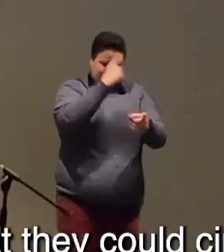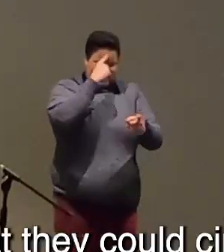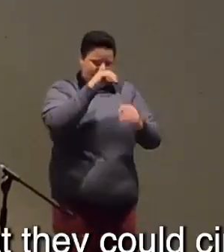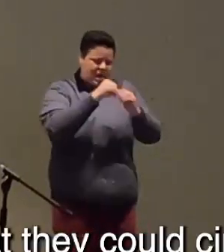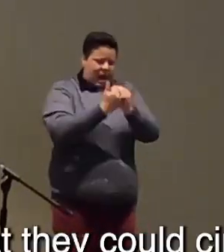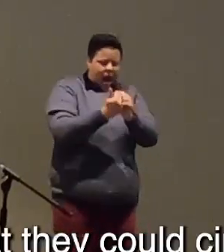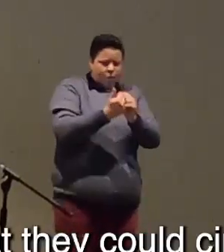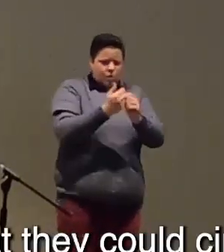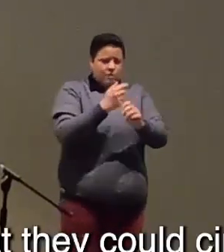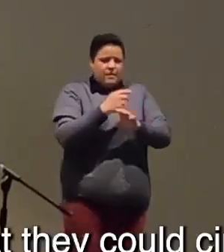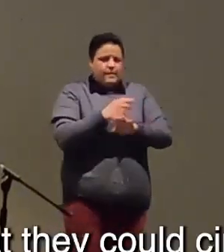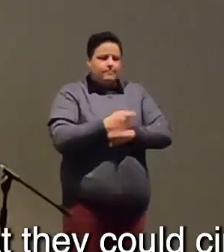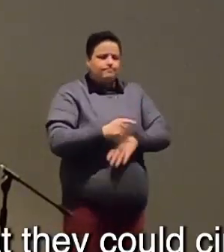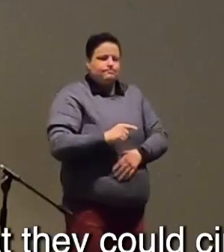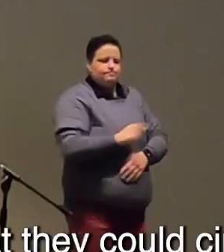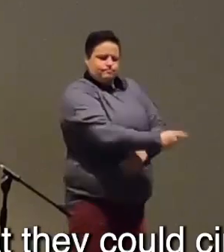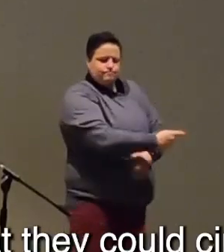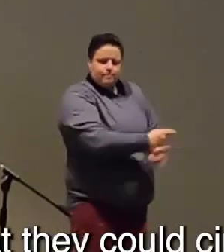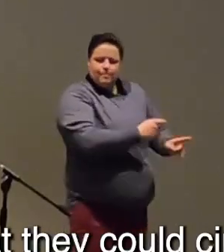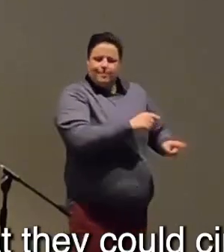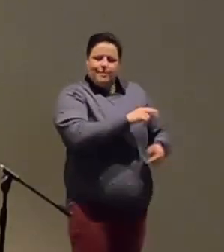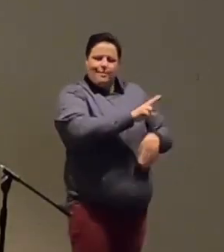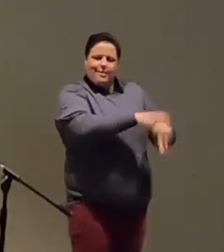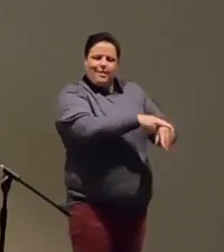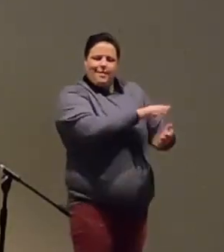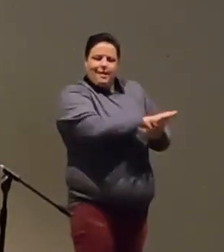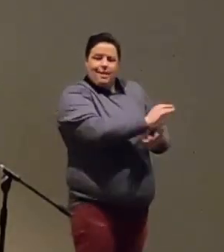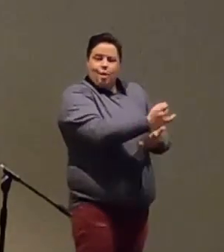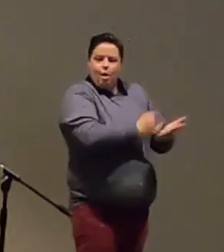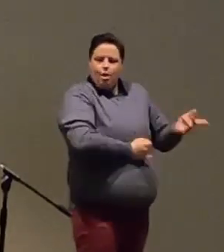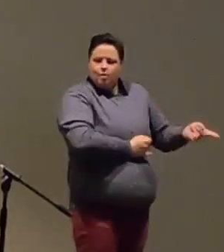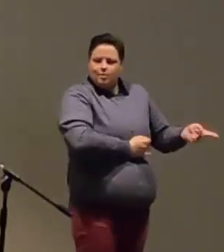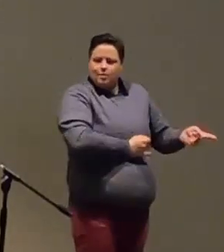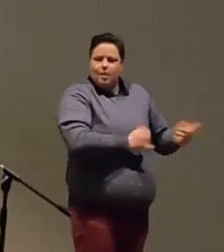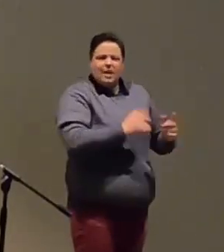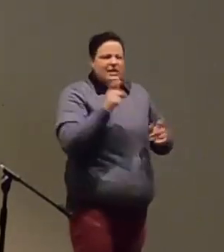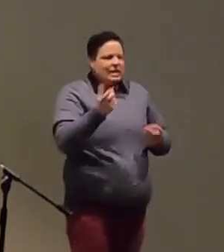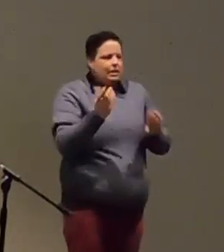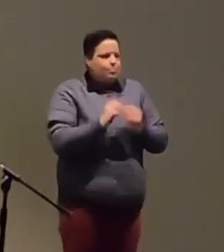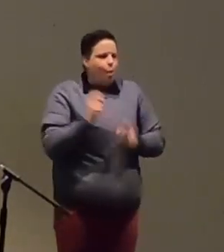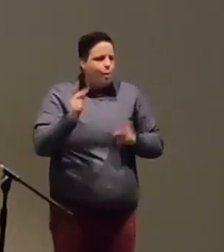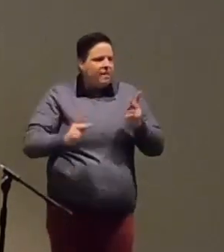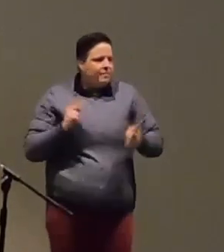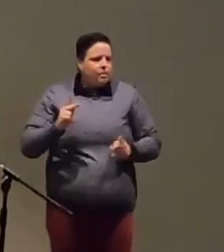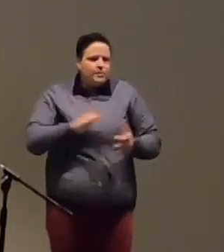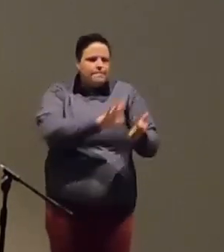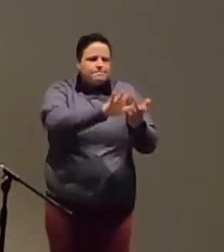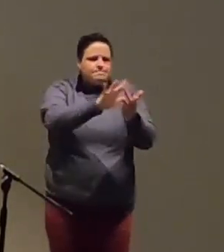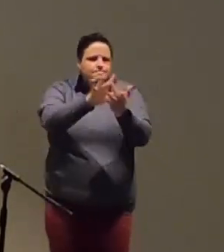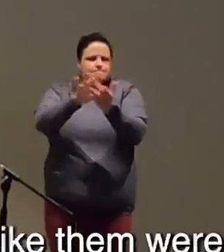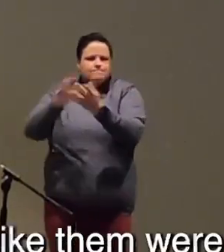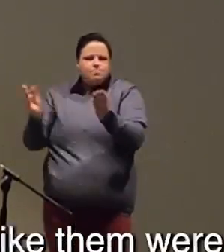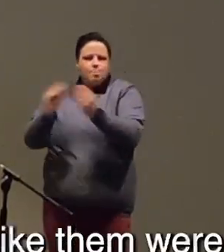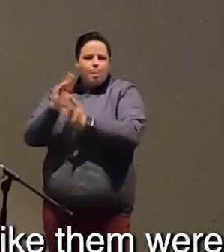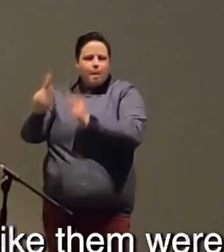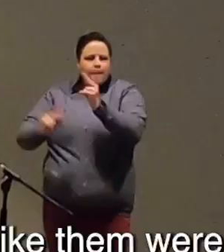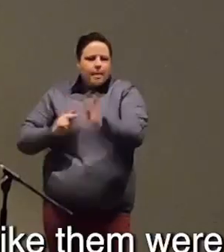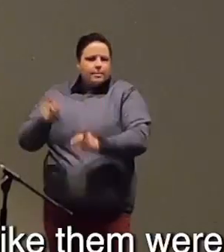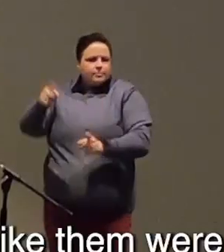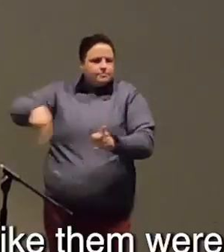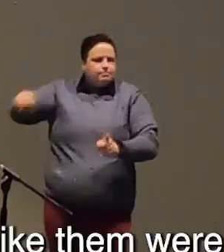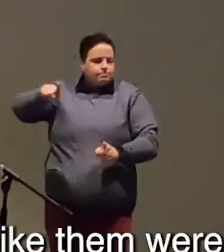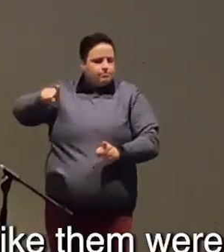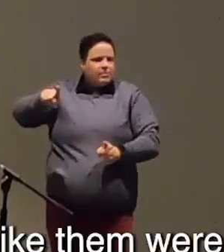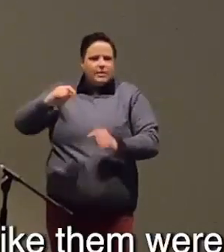they could circumvent the National Academy of Art. They felt that they needed more manpower, so they reached out to more artists who